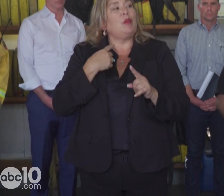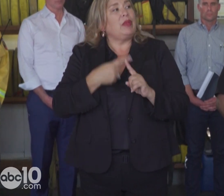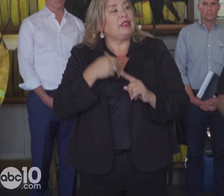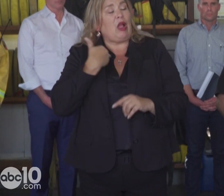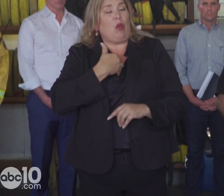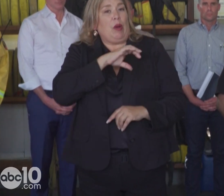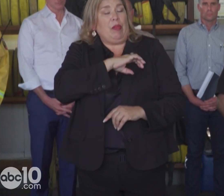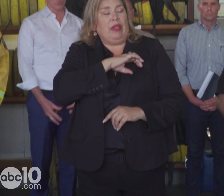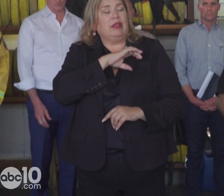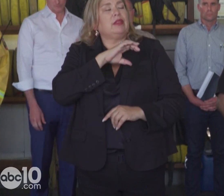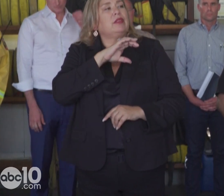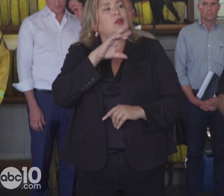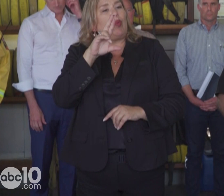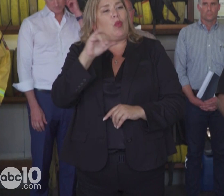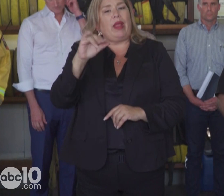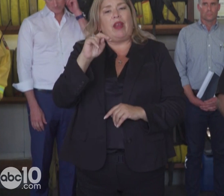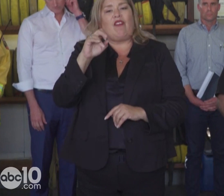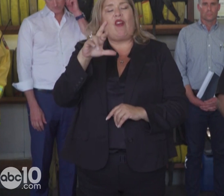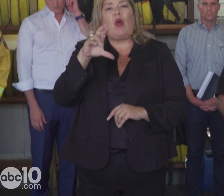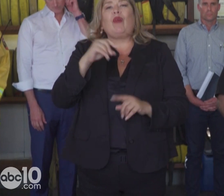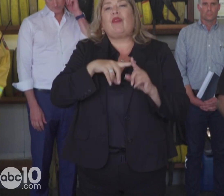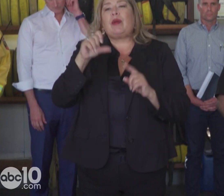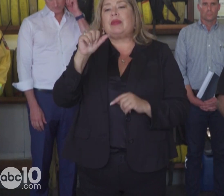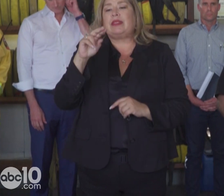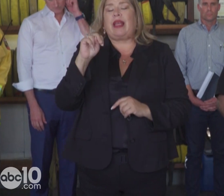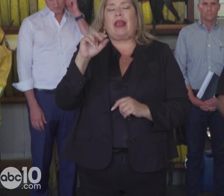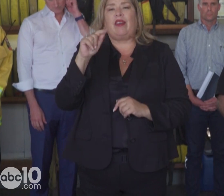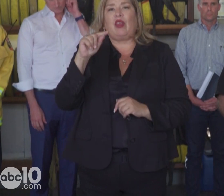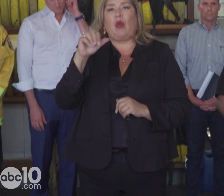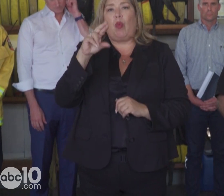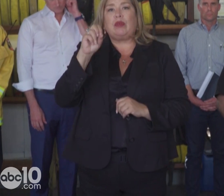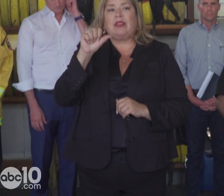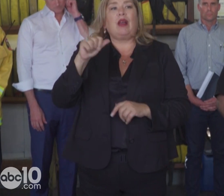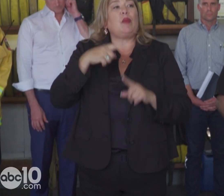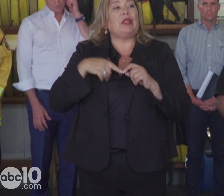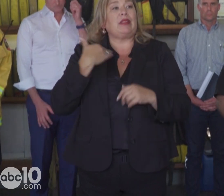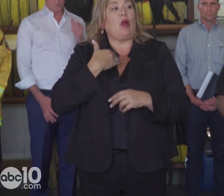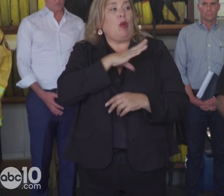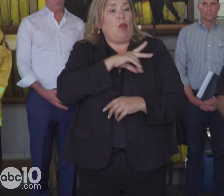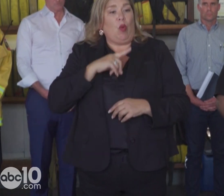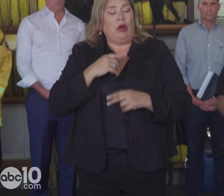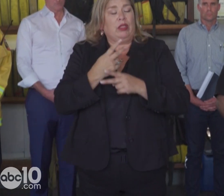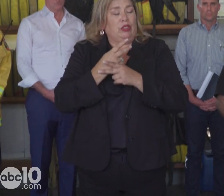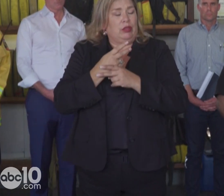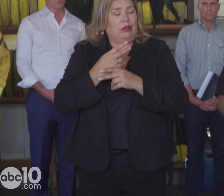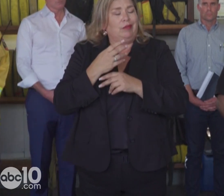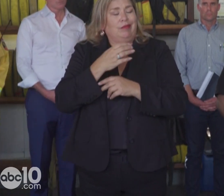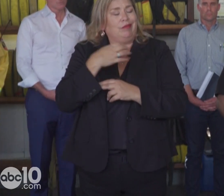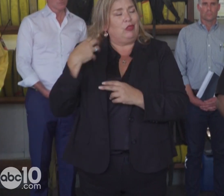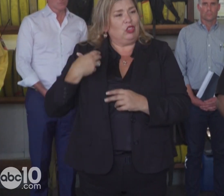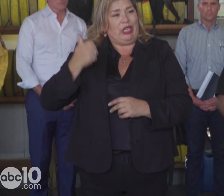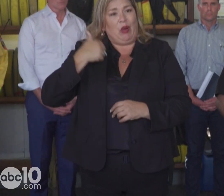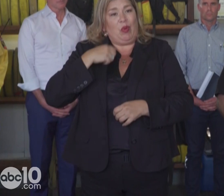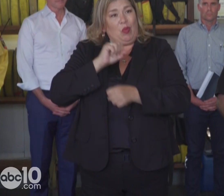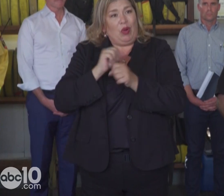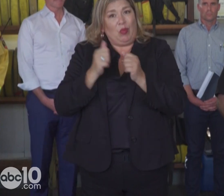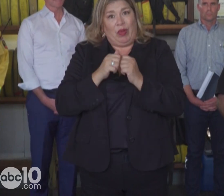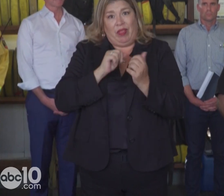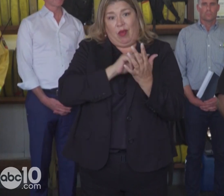Rosa, Ray Navarro, who's here, as well as our board supervisor chair, David Rabbit. We're working with all of these